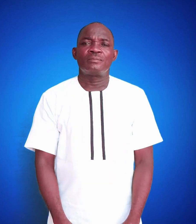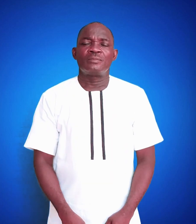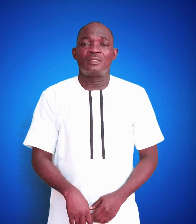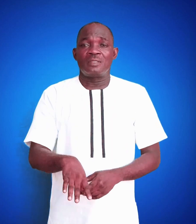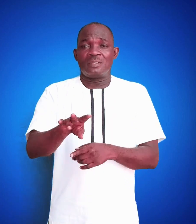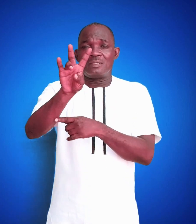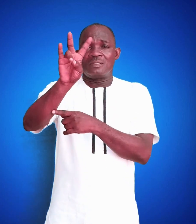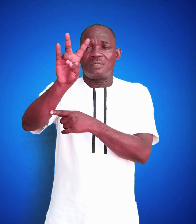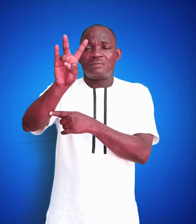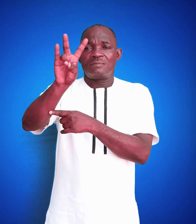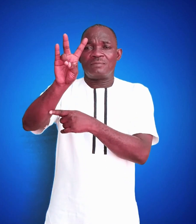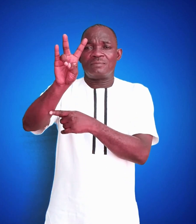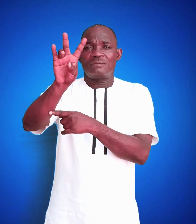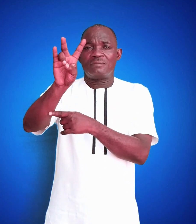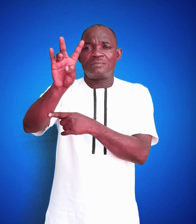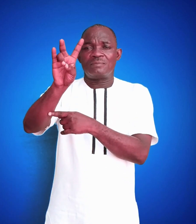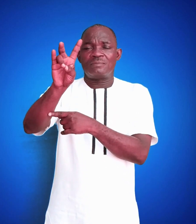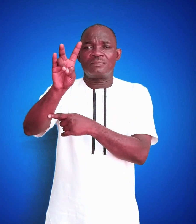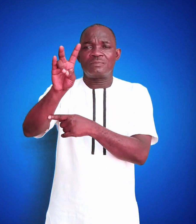7.